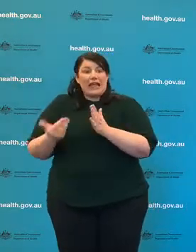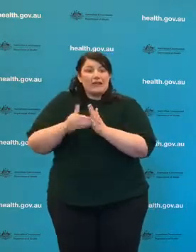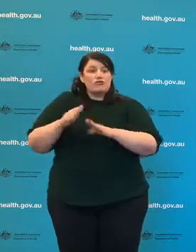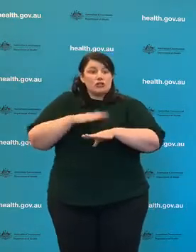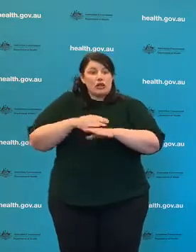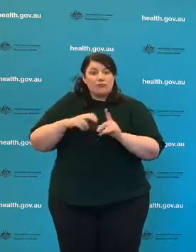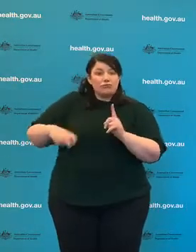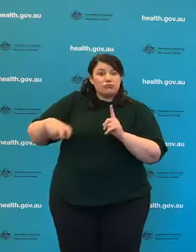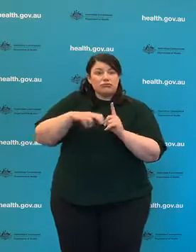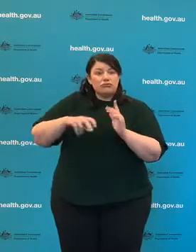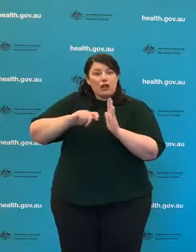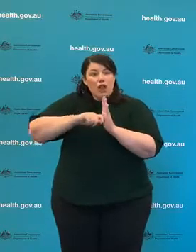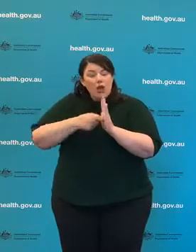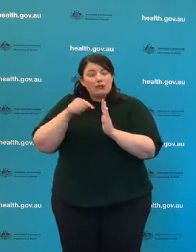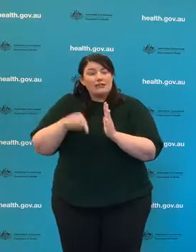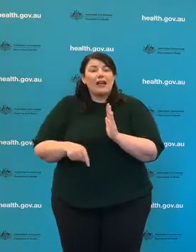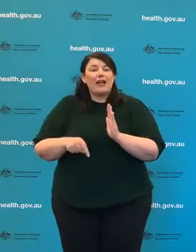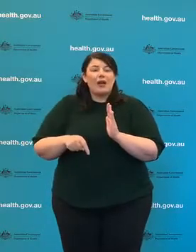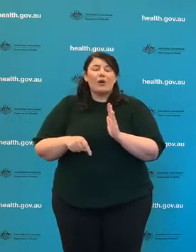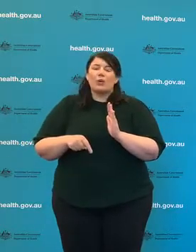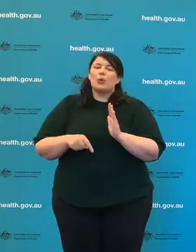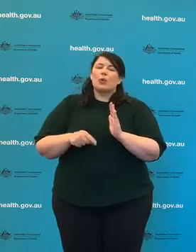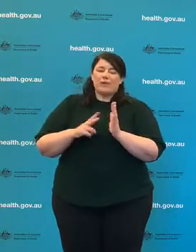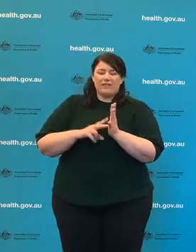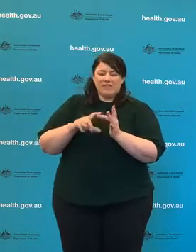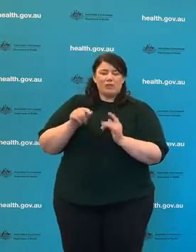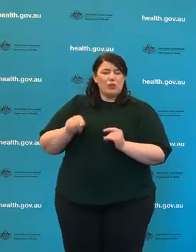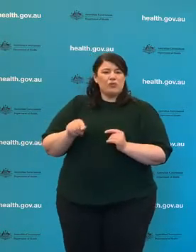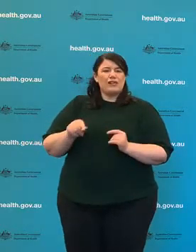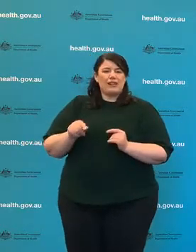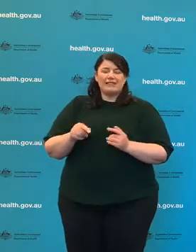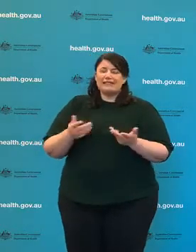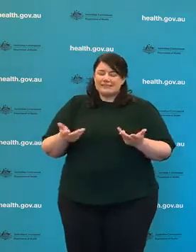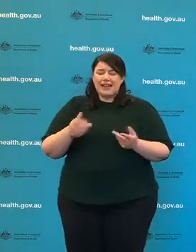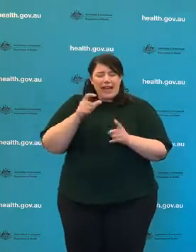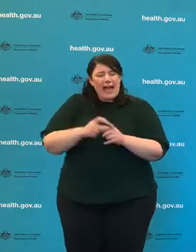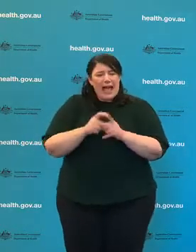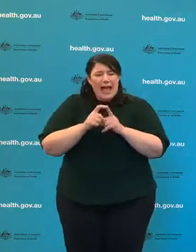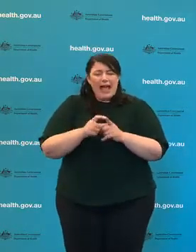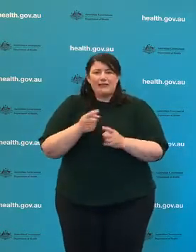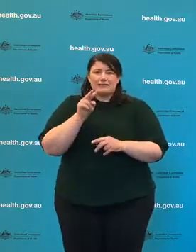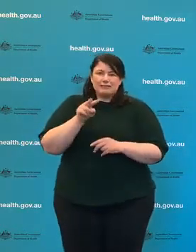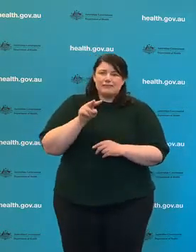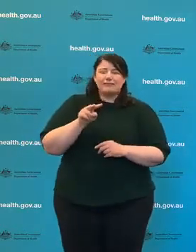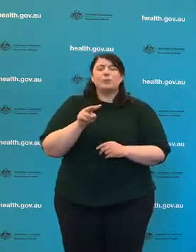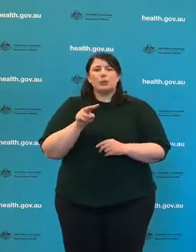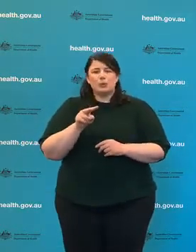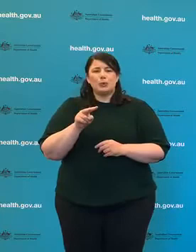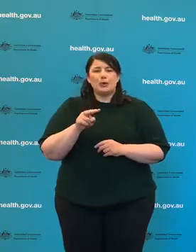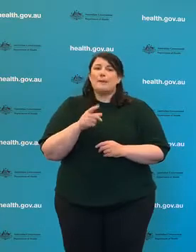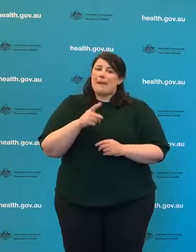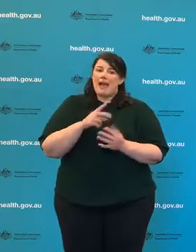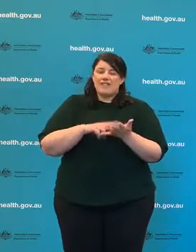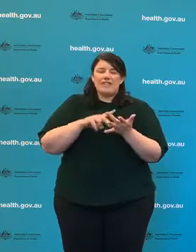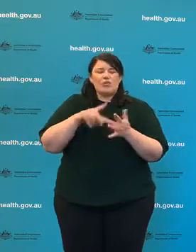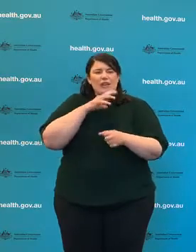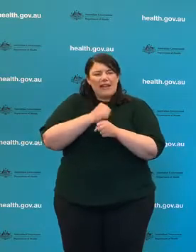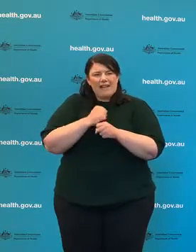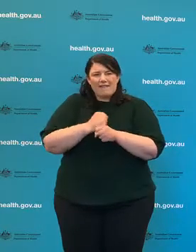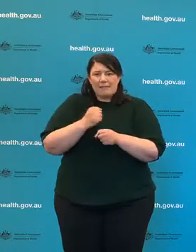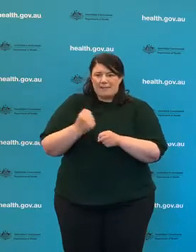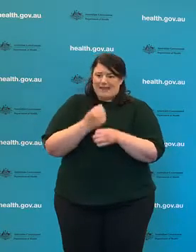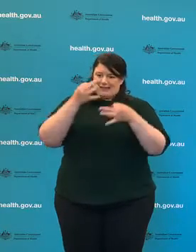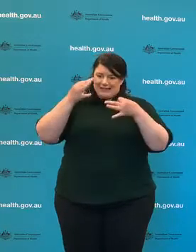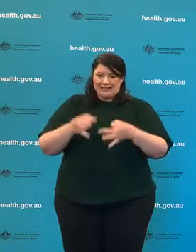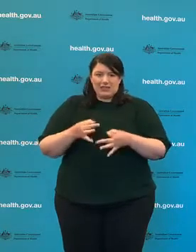assure you from the federal government point of view that that was done by the Victorian government based on their modelling to make